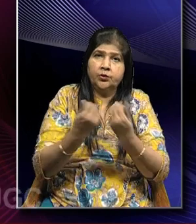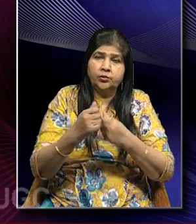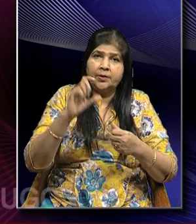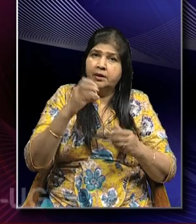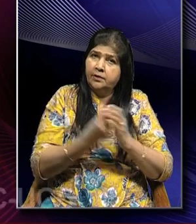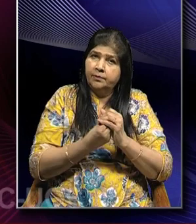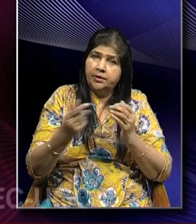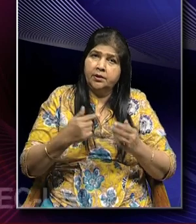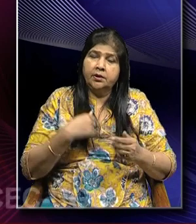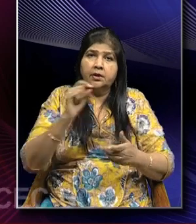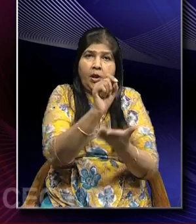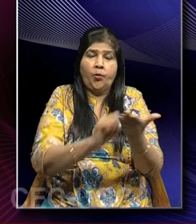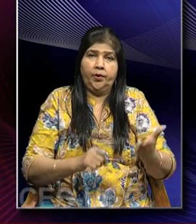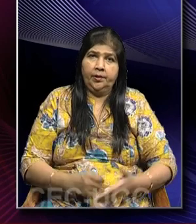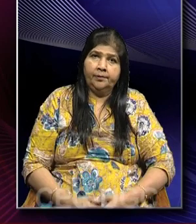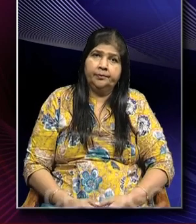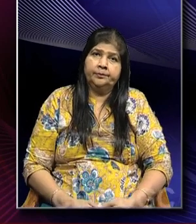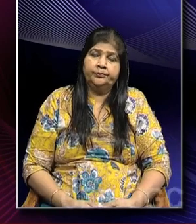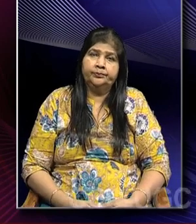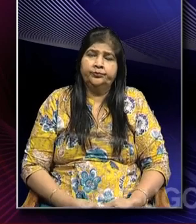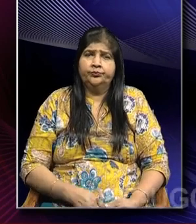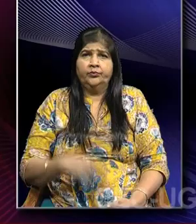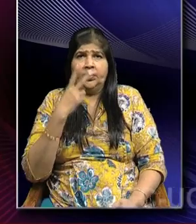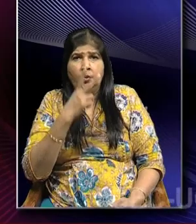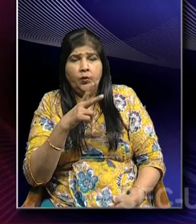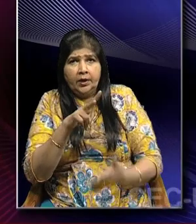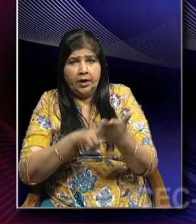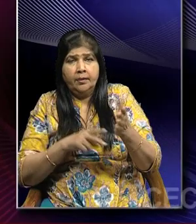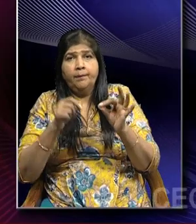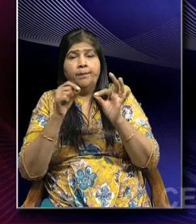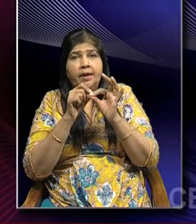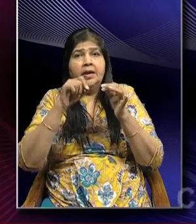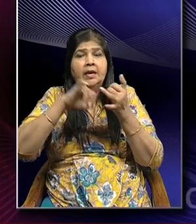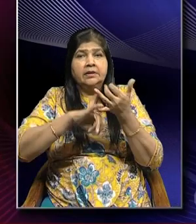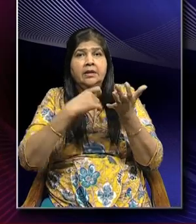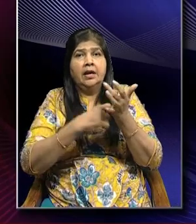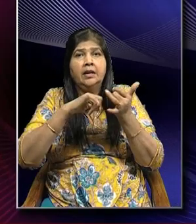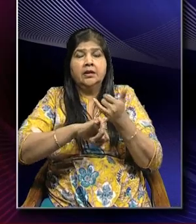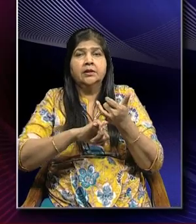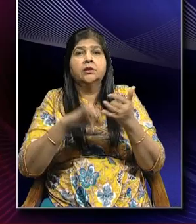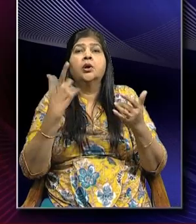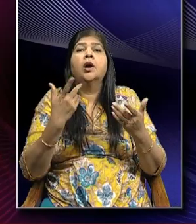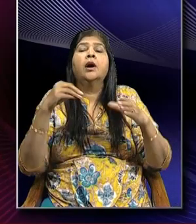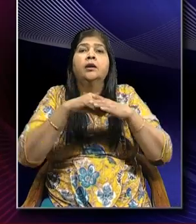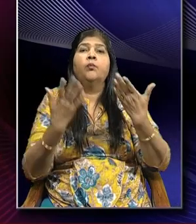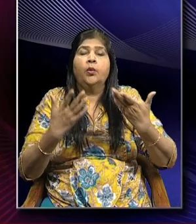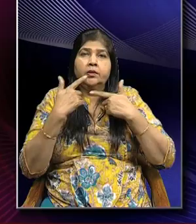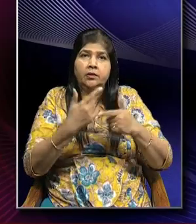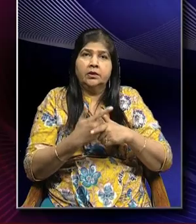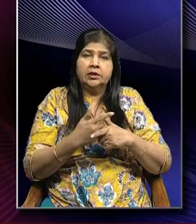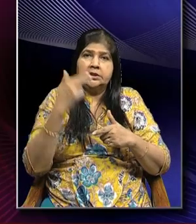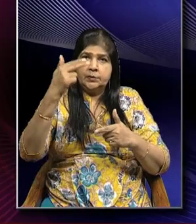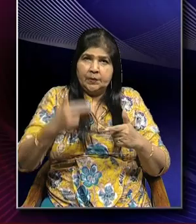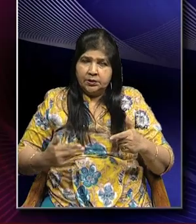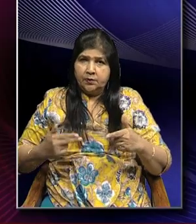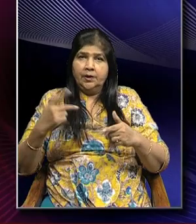companies who are doing the reporting. Now if we look at BRSR core annexure 1, what it contains? It specifies